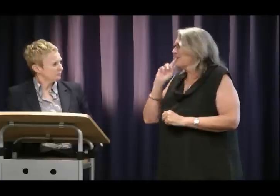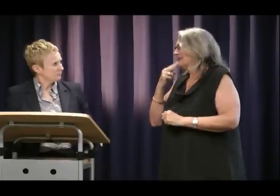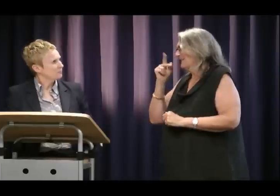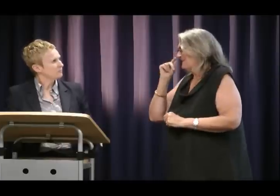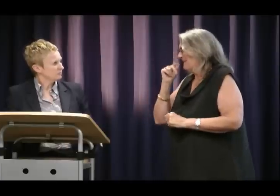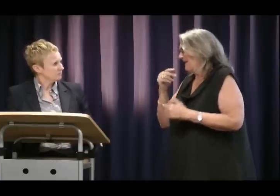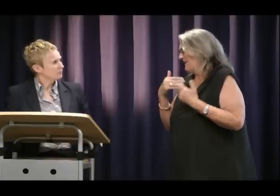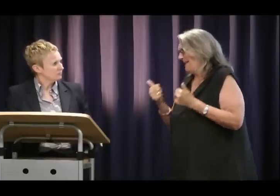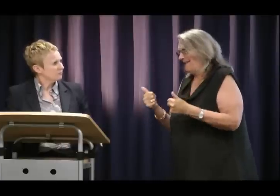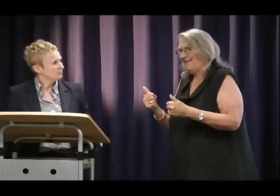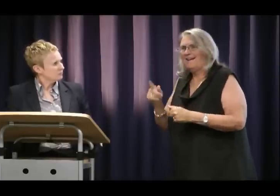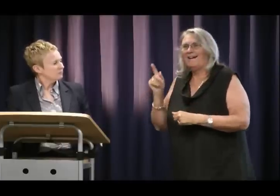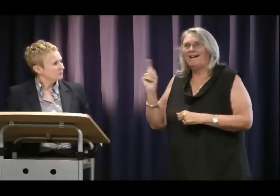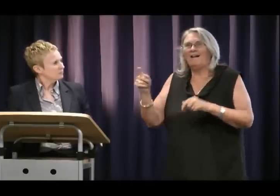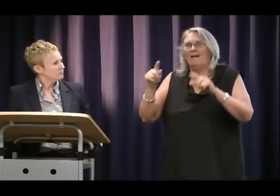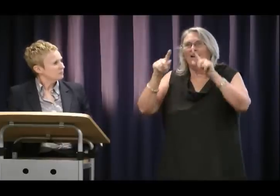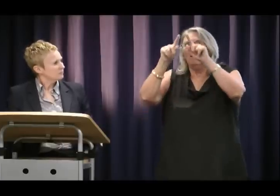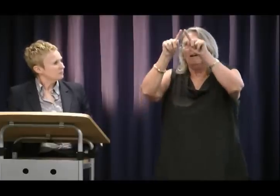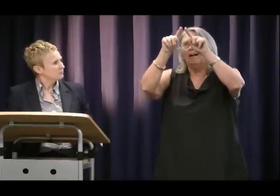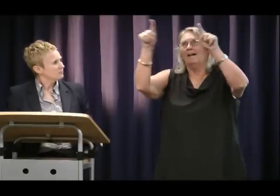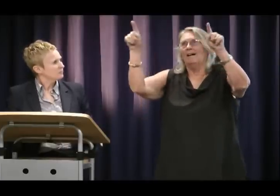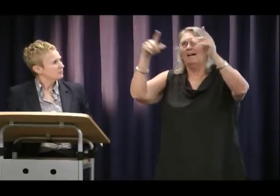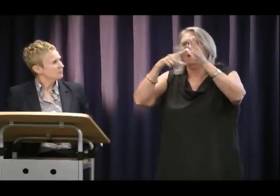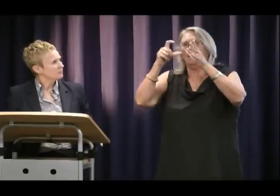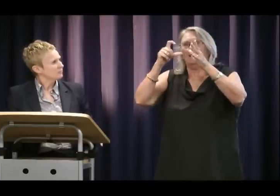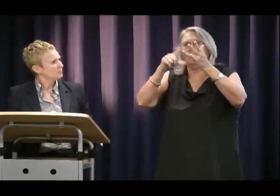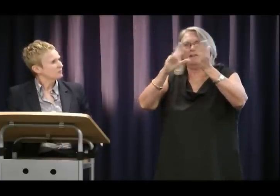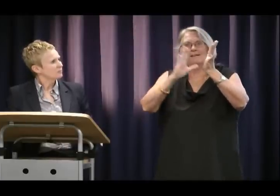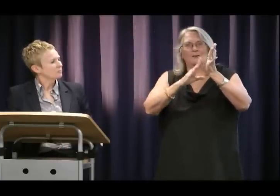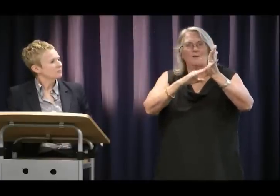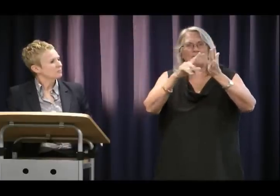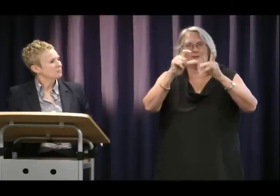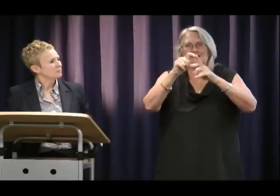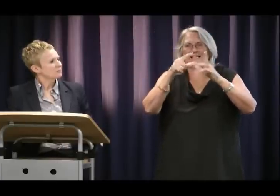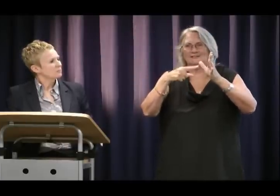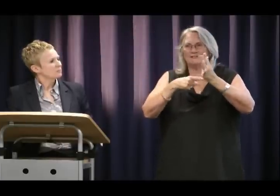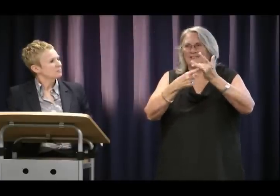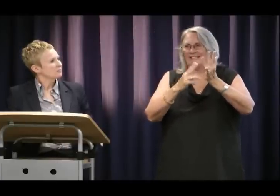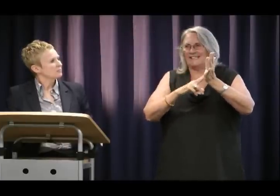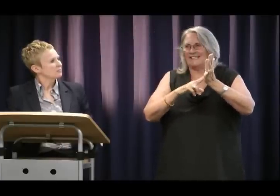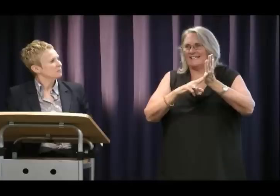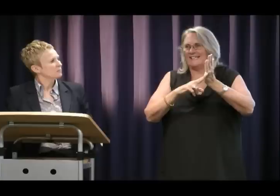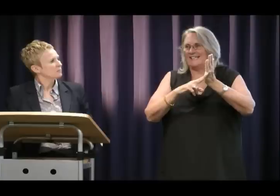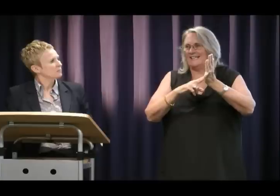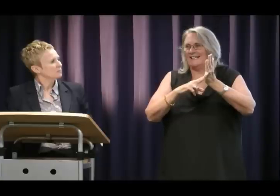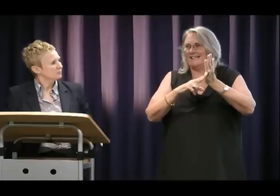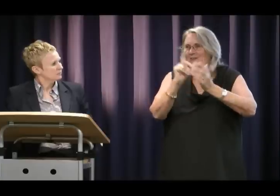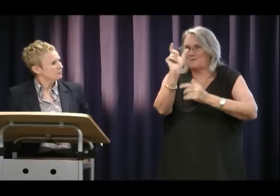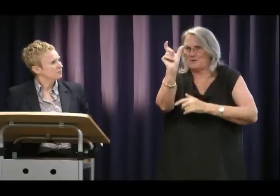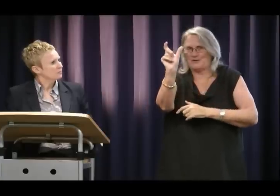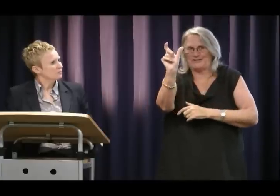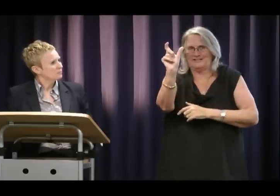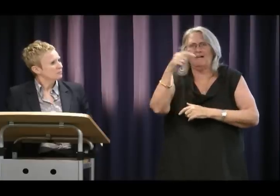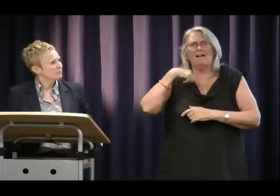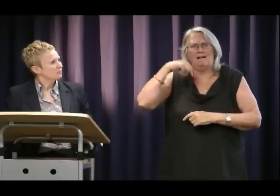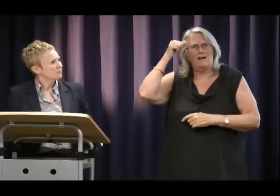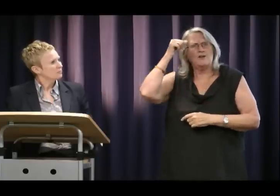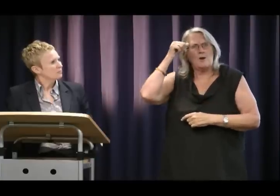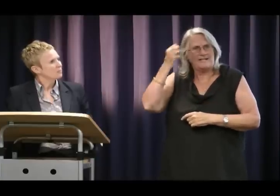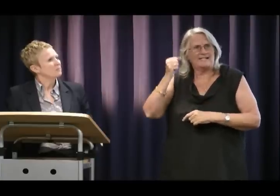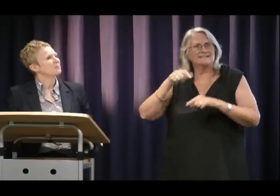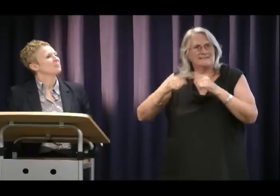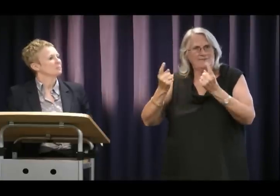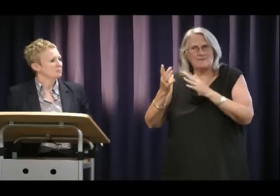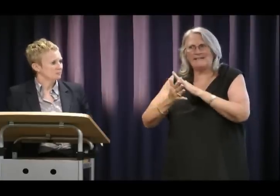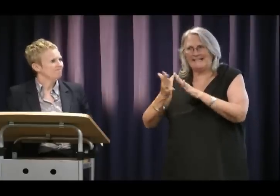Auslan. And because I do understand the deaf community exceptionally well, when you talk about accommodation, that